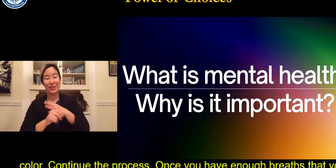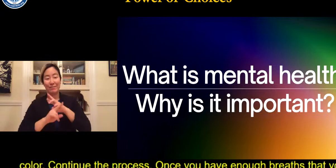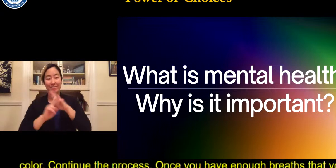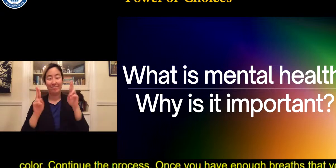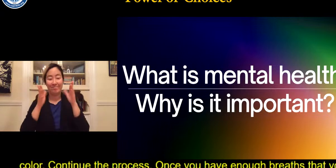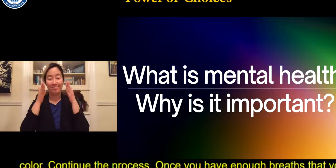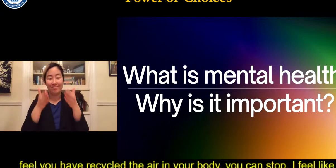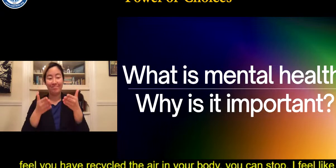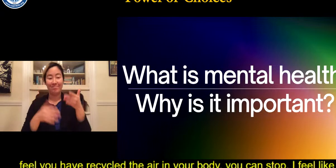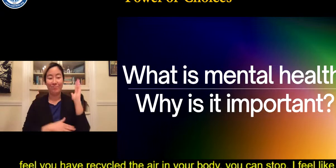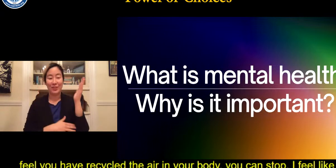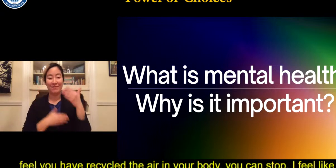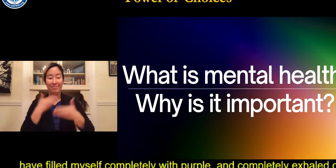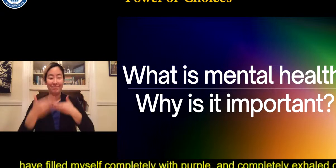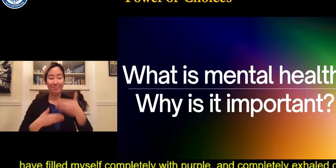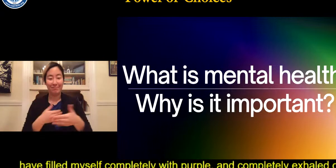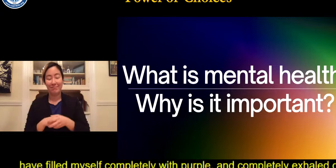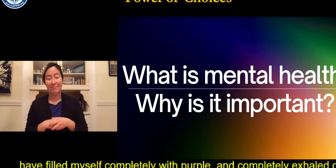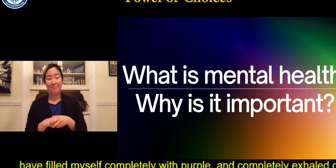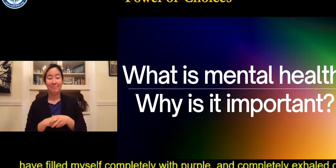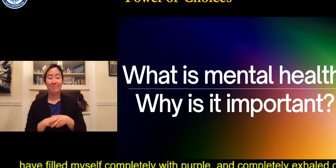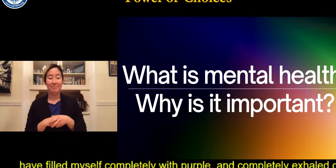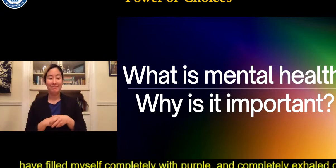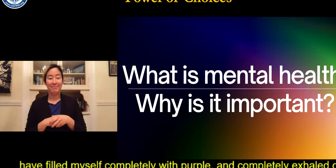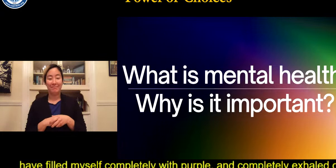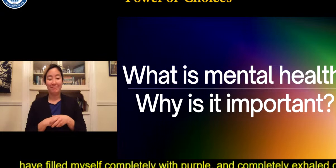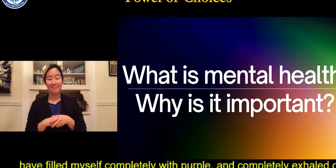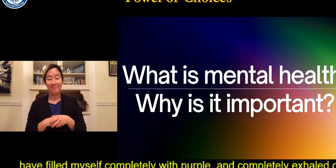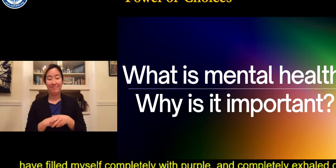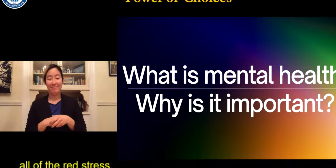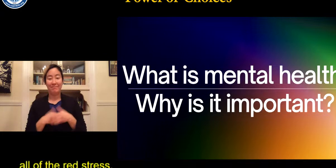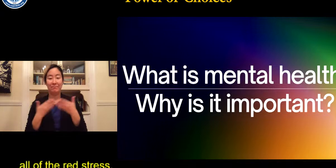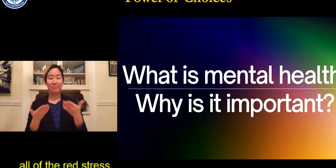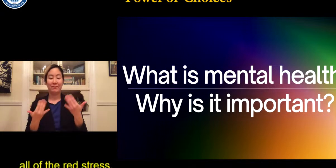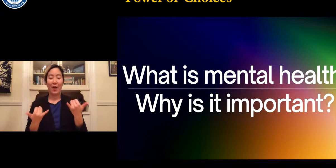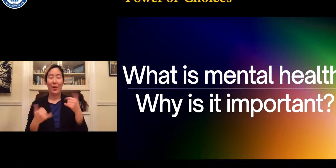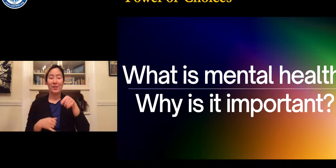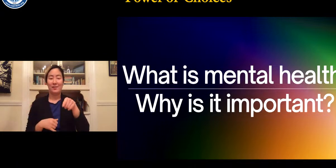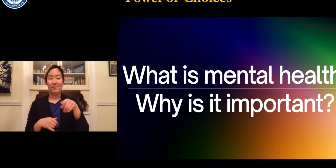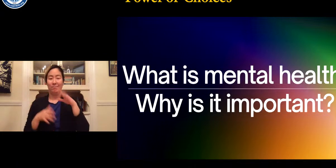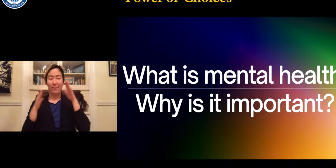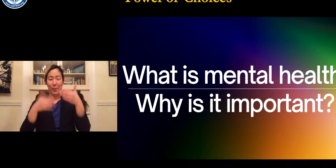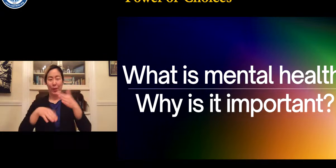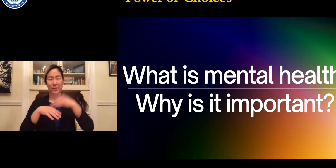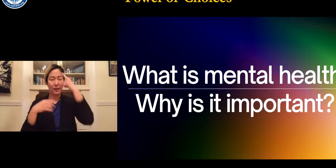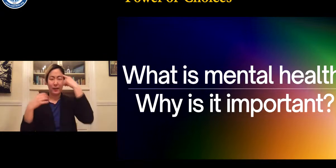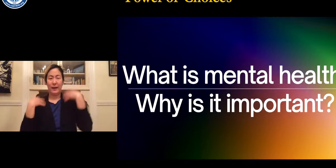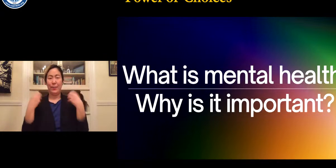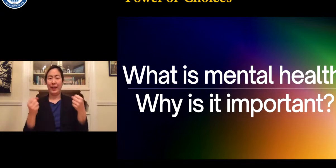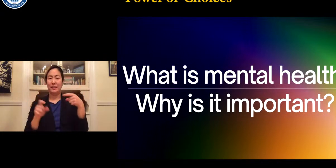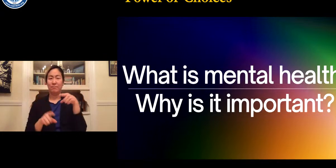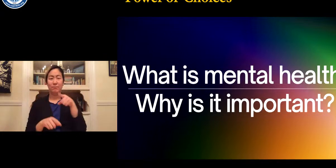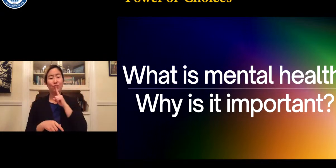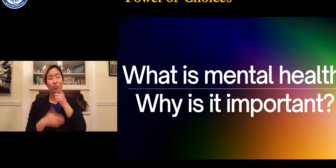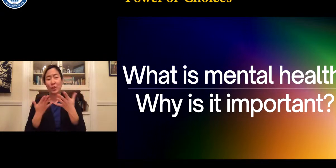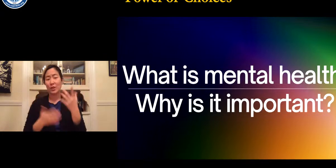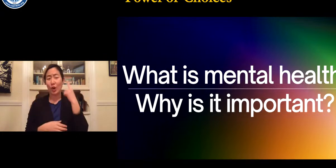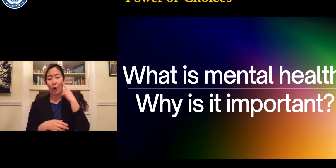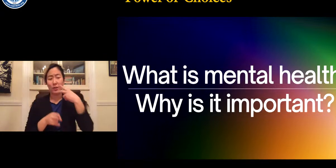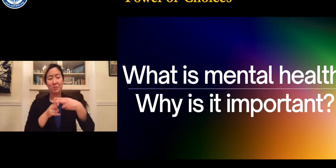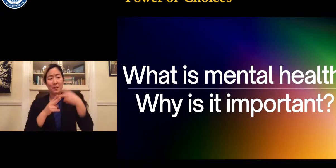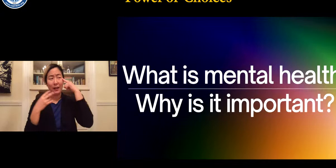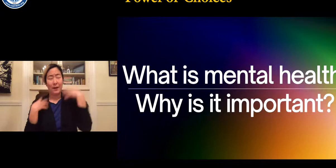I hope that before we start, I've been able to change your energy and turn it into calm, positive energy for this